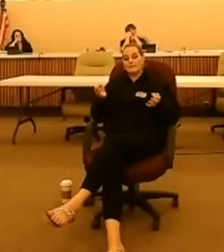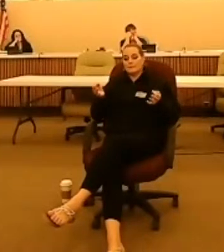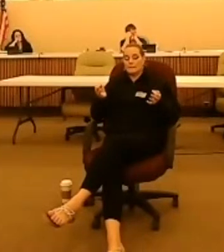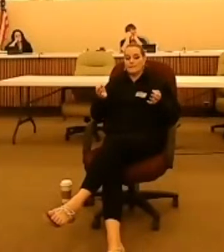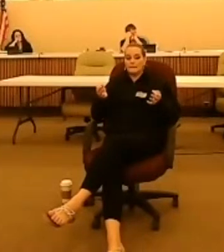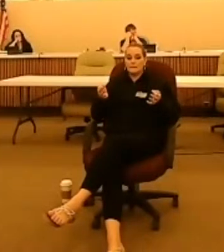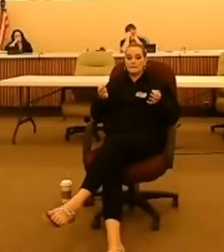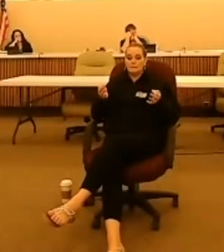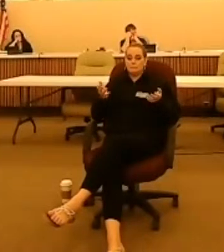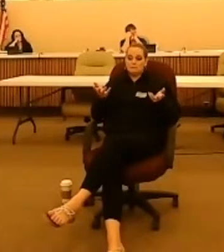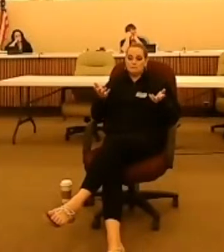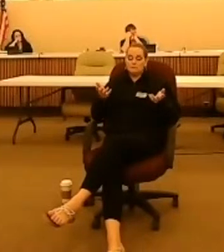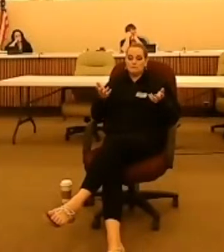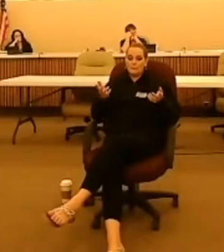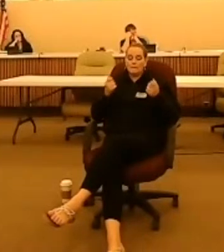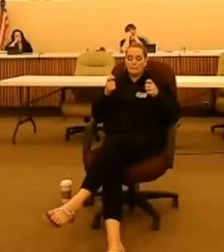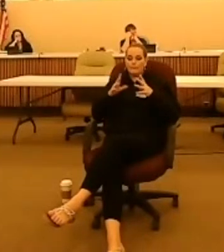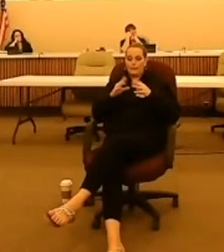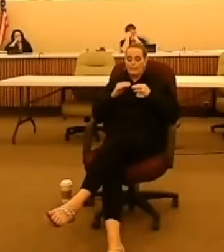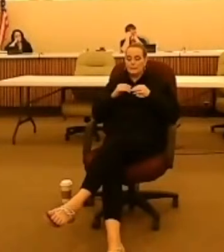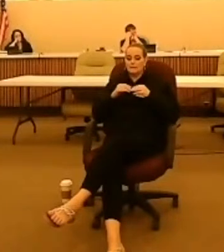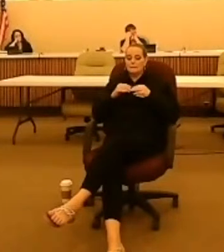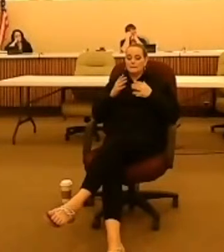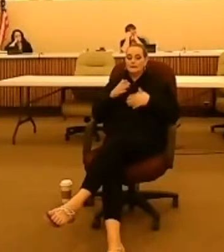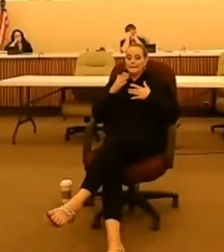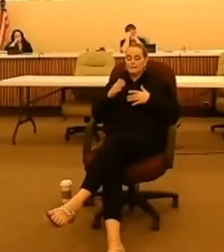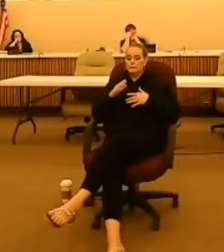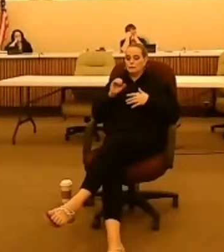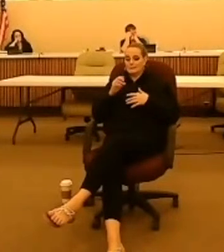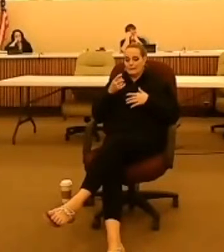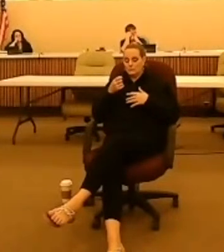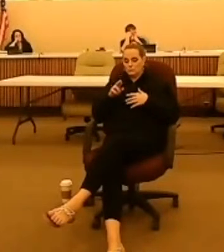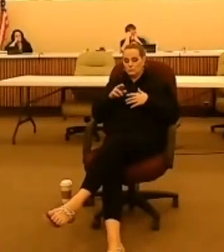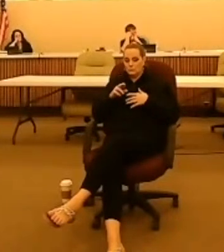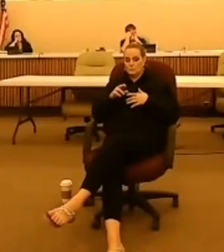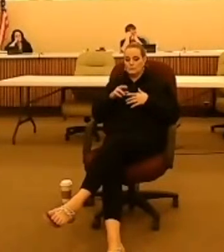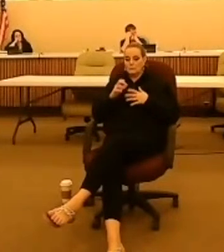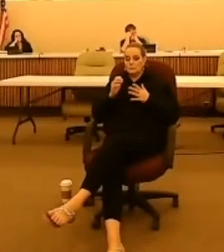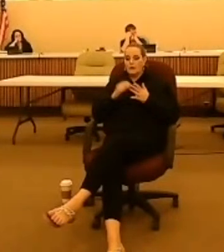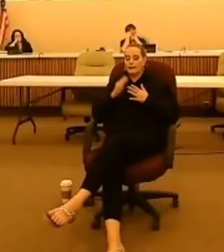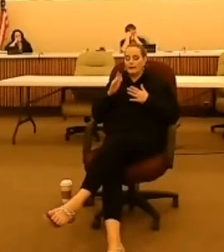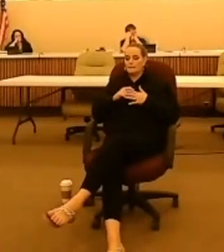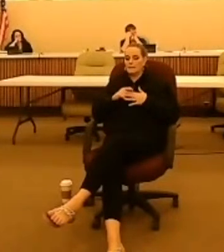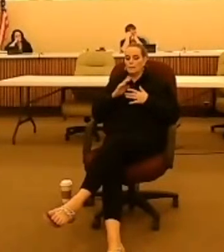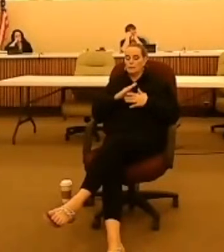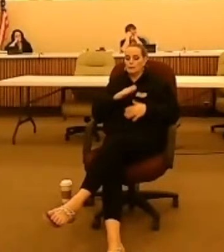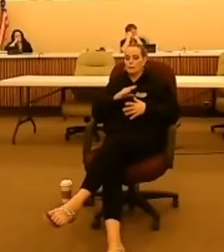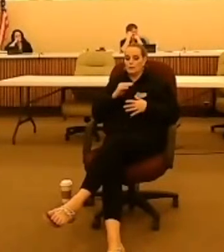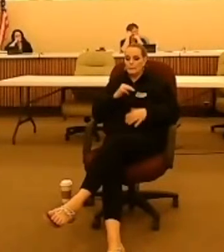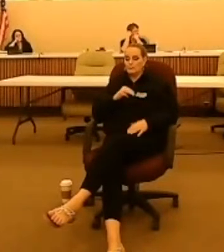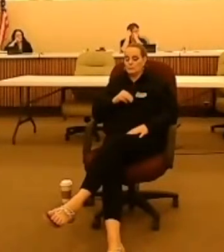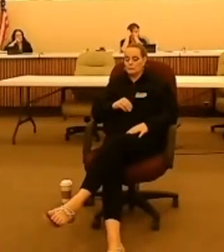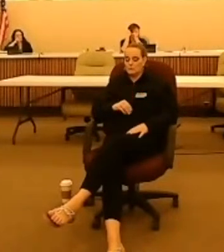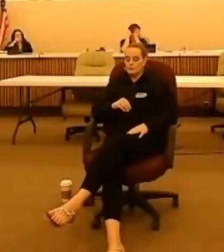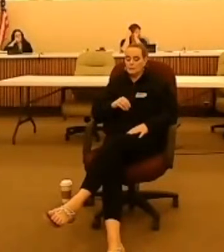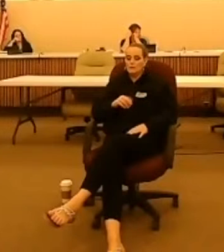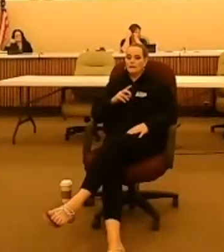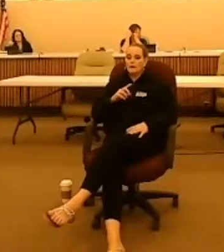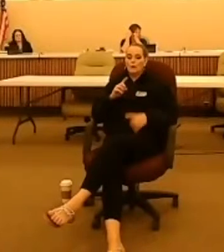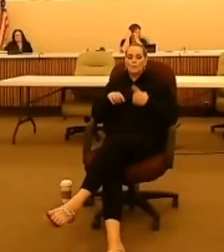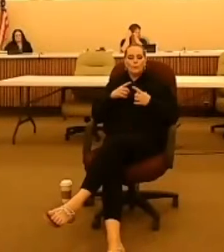could come out of that session and issue a censure against one of their own board members. Right. Yeah. How about